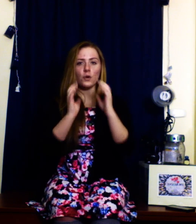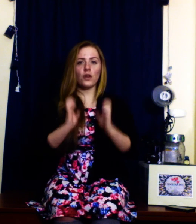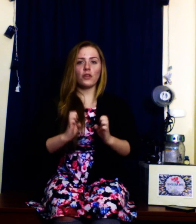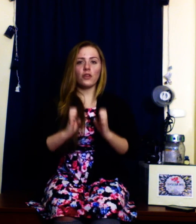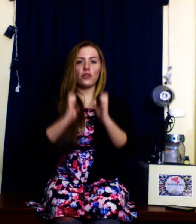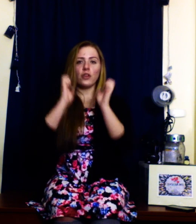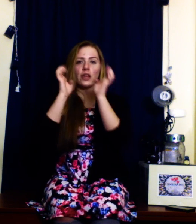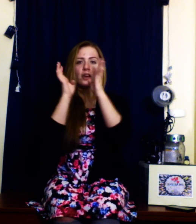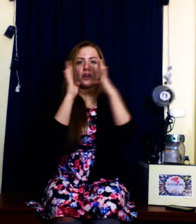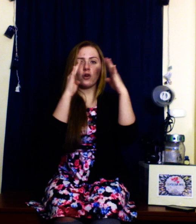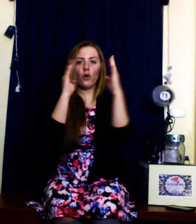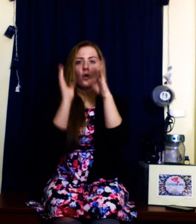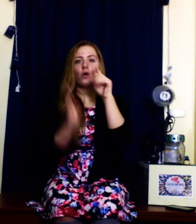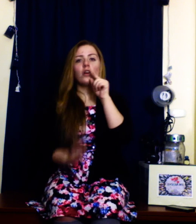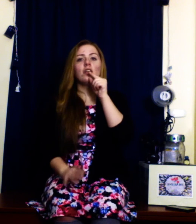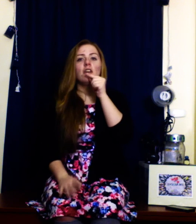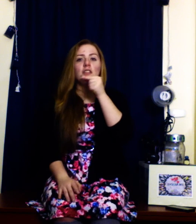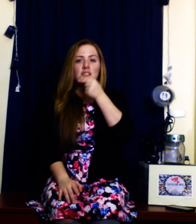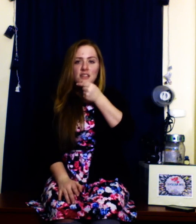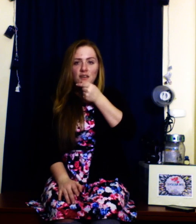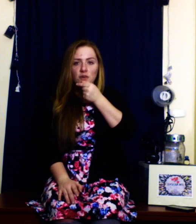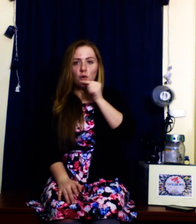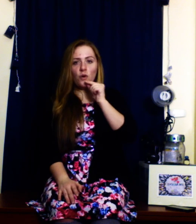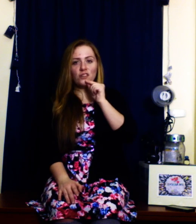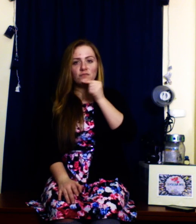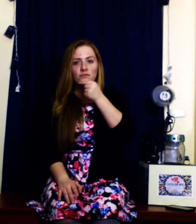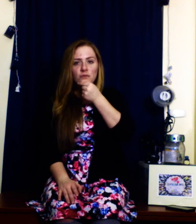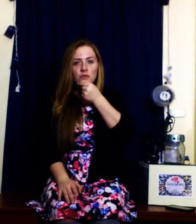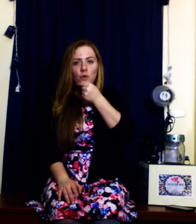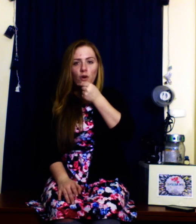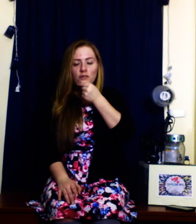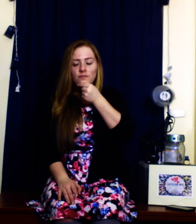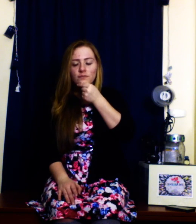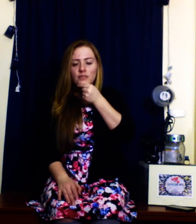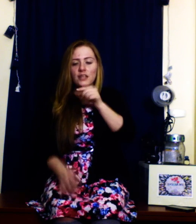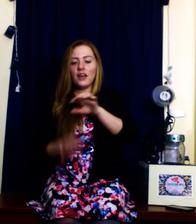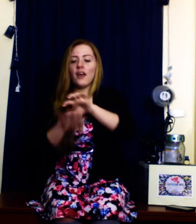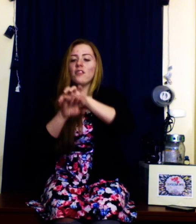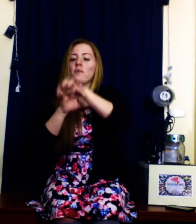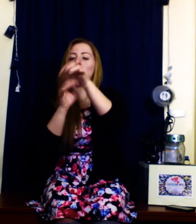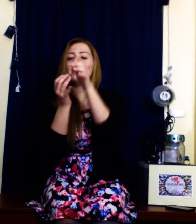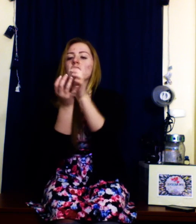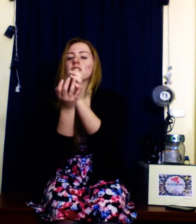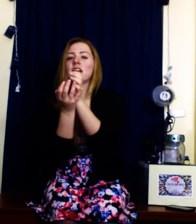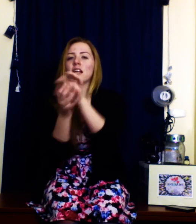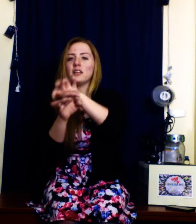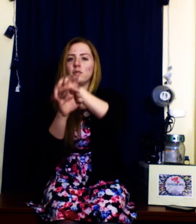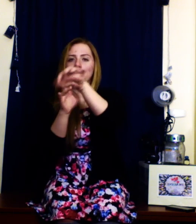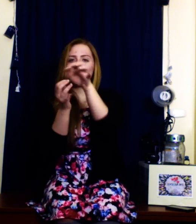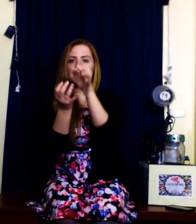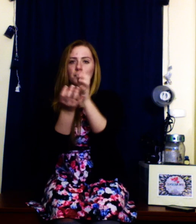the thick corn, sign for corn, and then the bales, kind of like you're making a